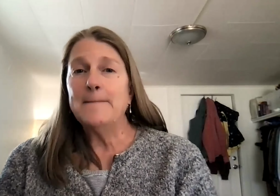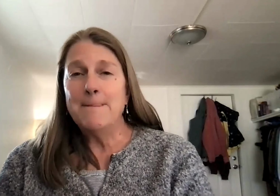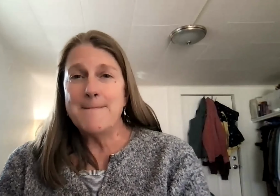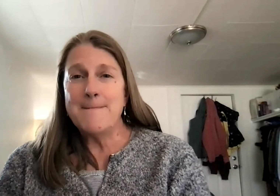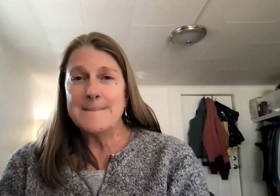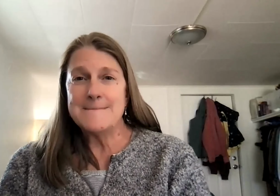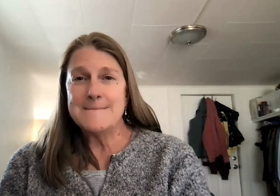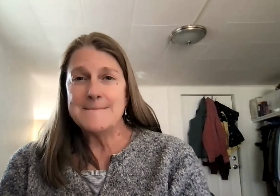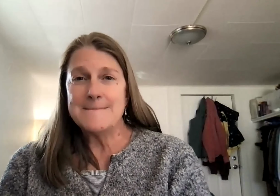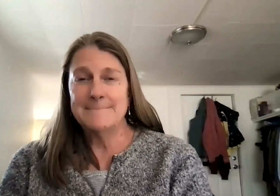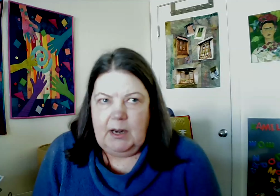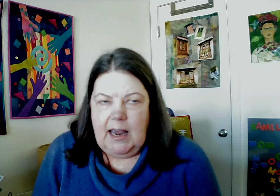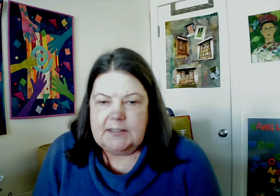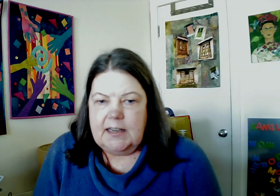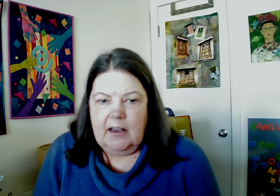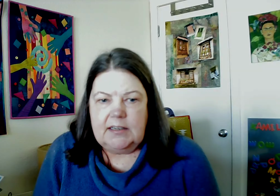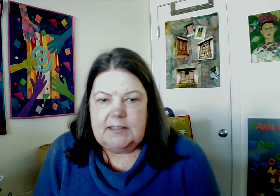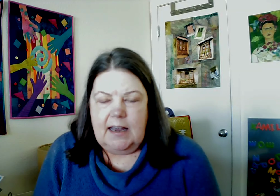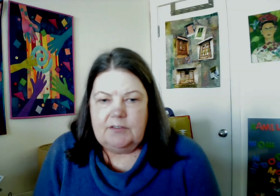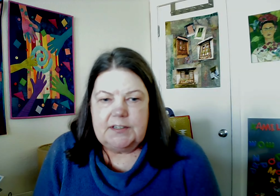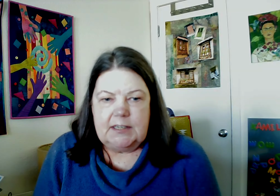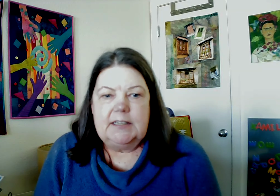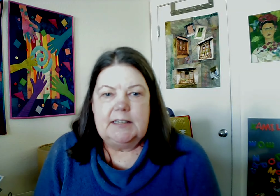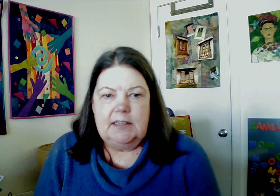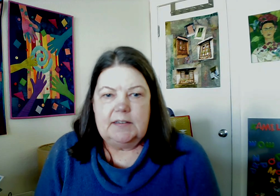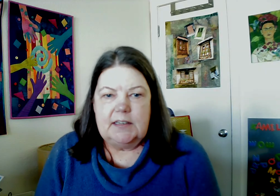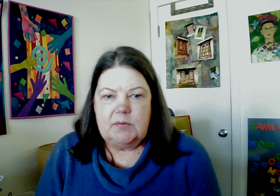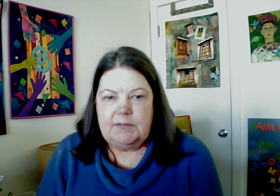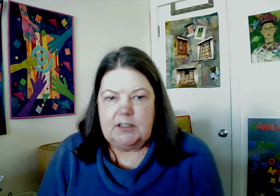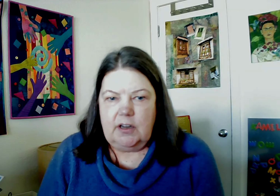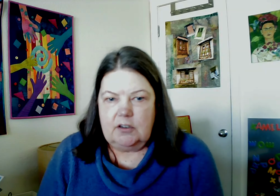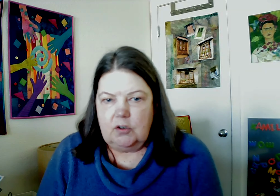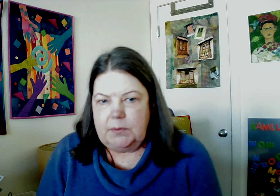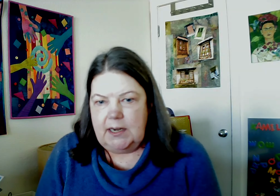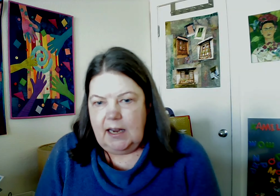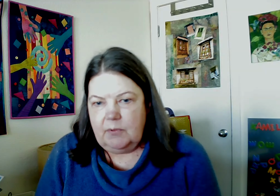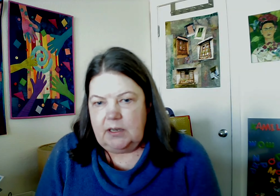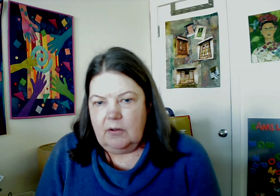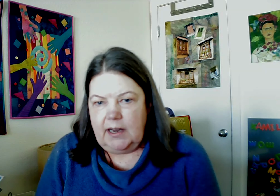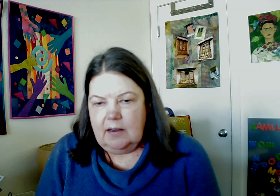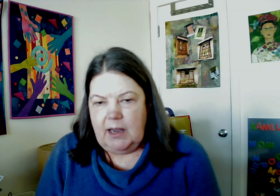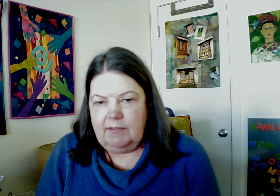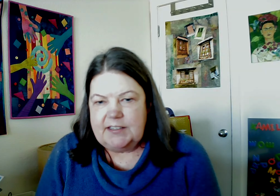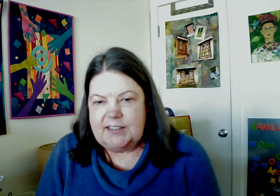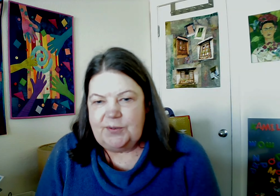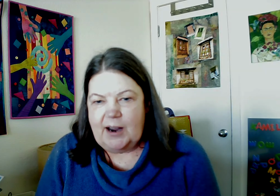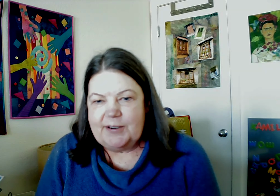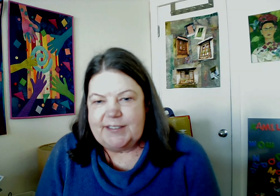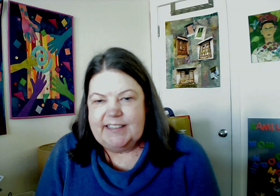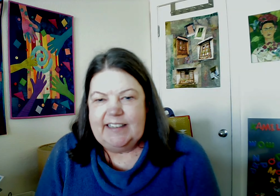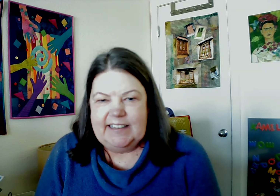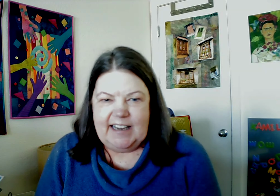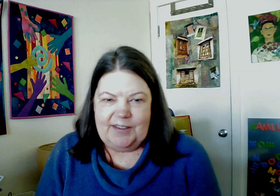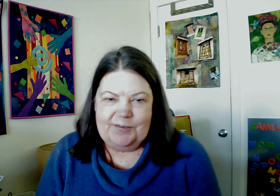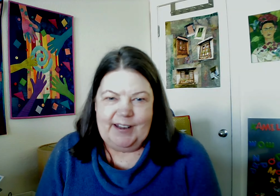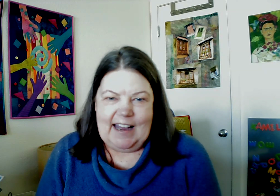Robin? Great. And I'm going to ask the county staff just to listen, since we have such a large group today and we have less than 2